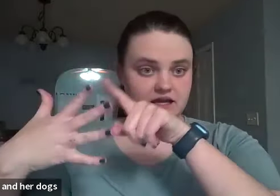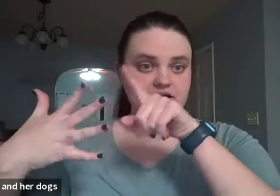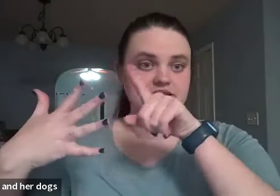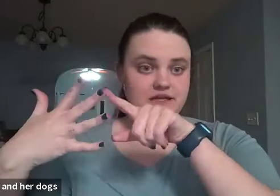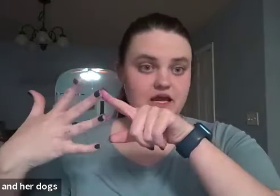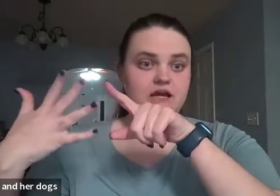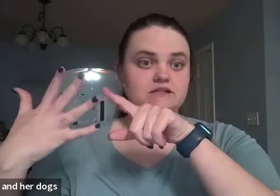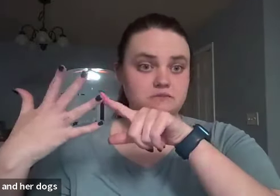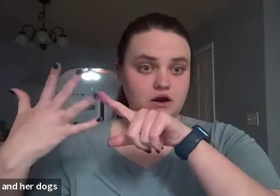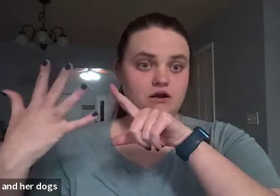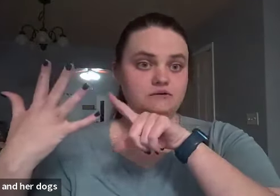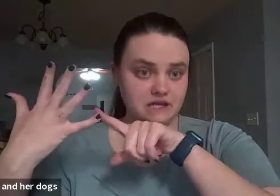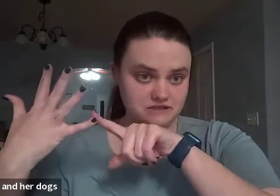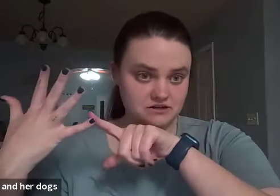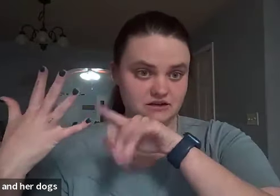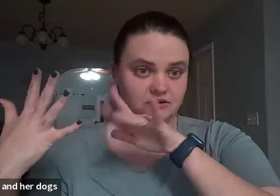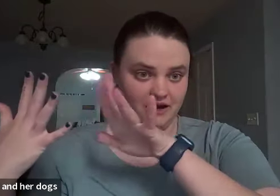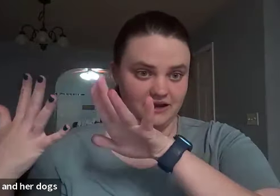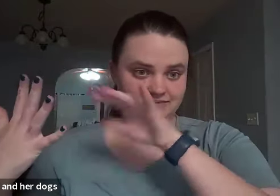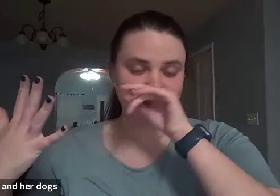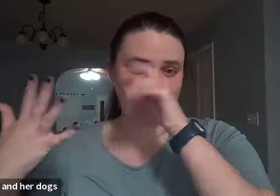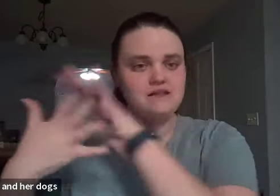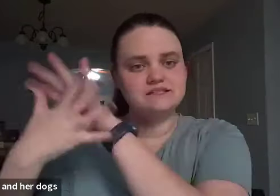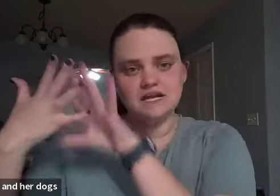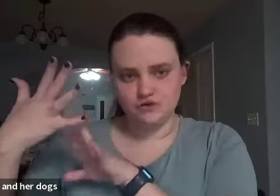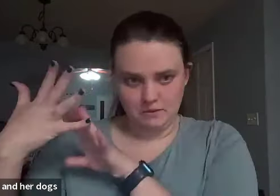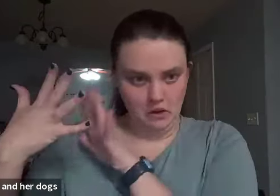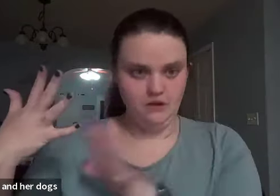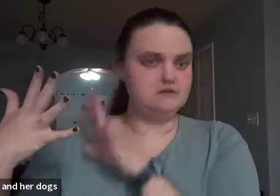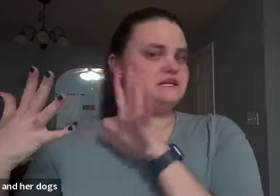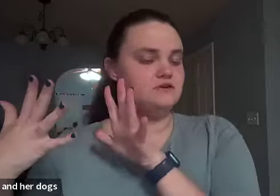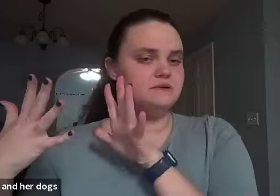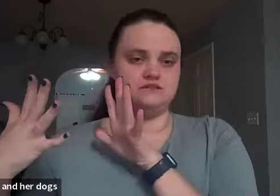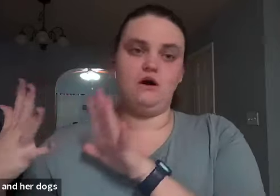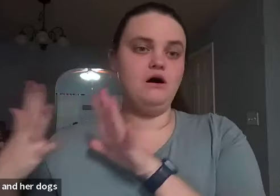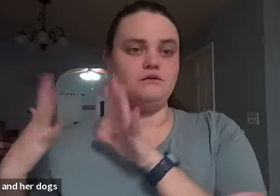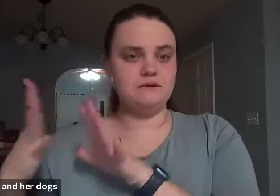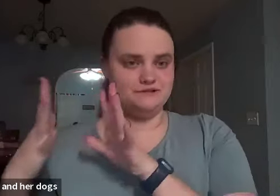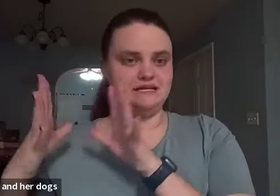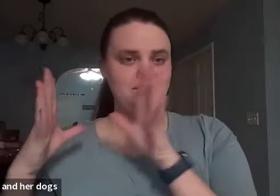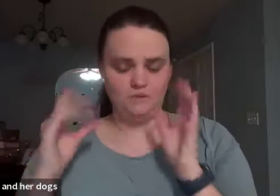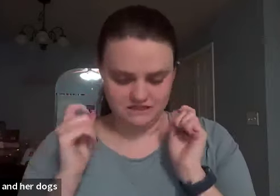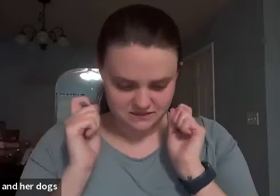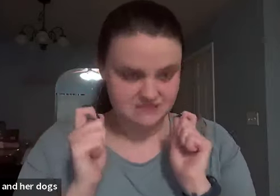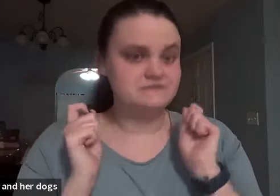day, today, tomorrow, yesterday. Okay. I like to kind of group them all together because they're all representing one specific